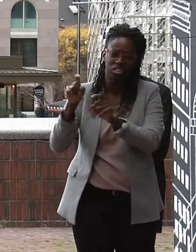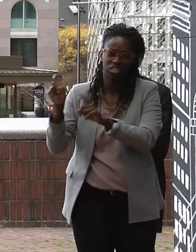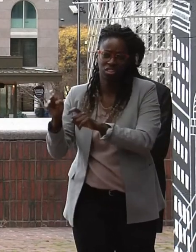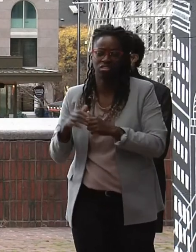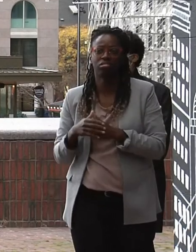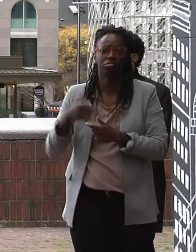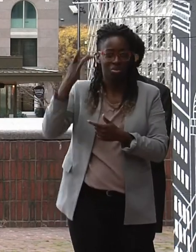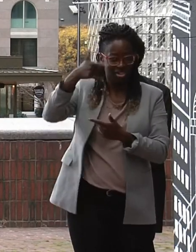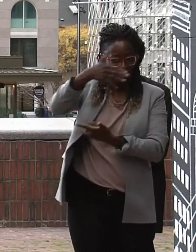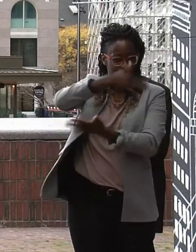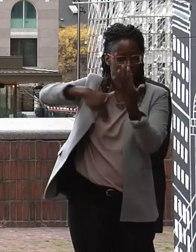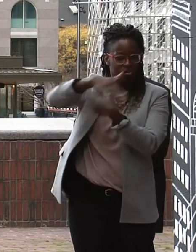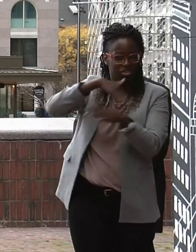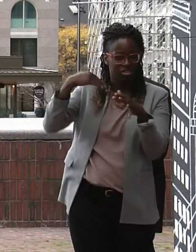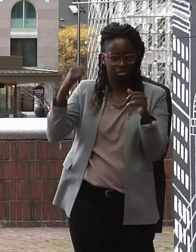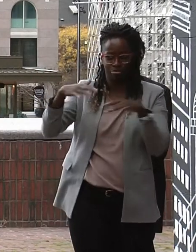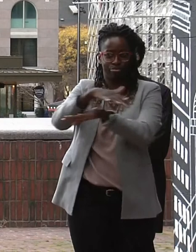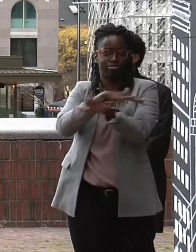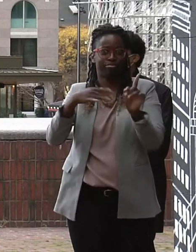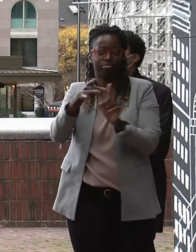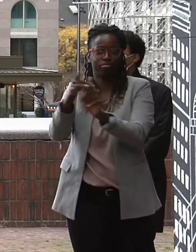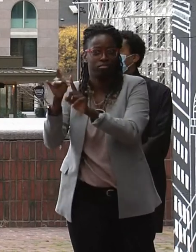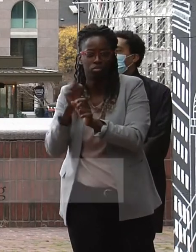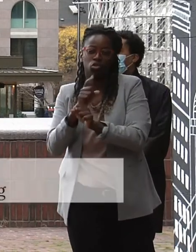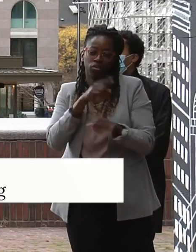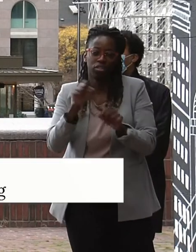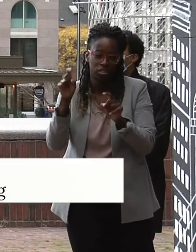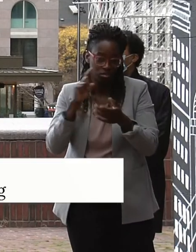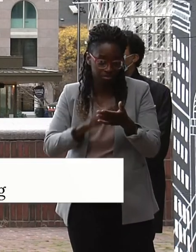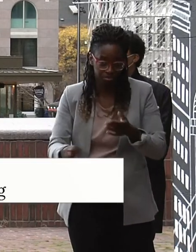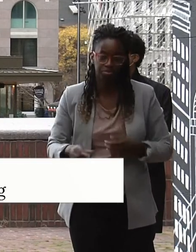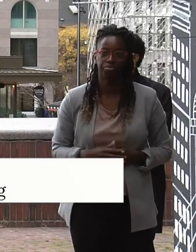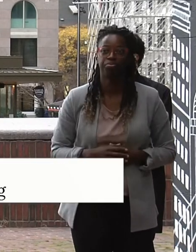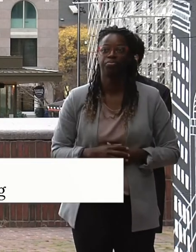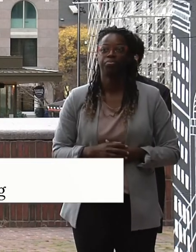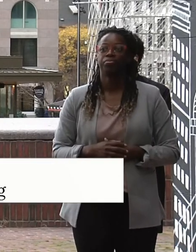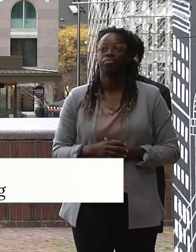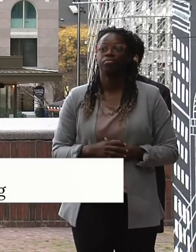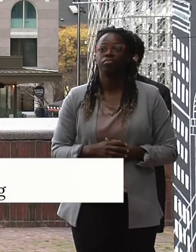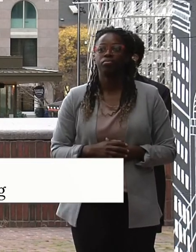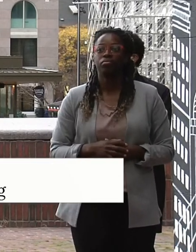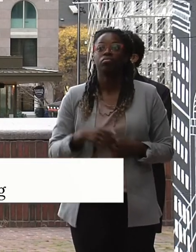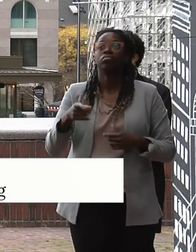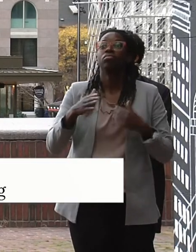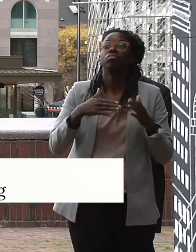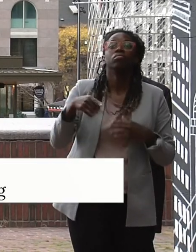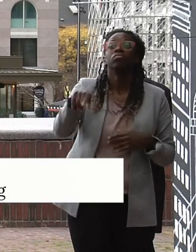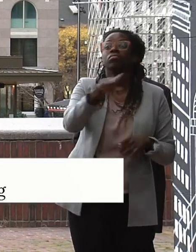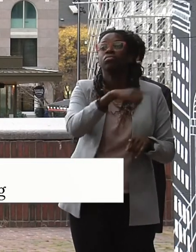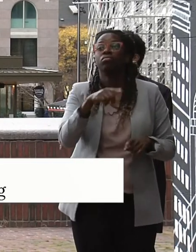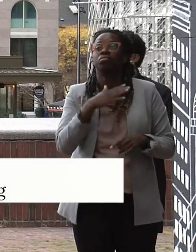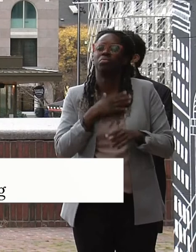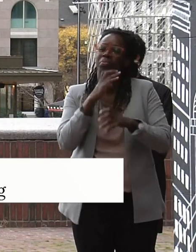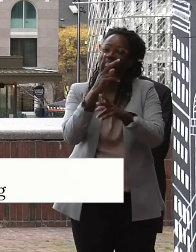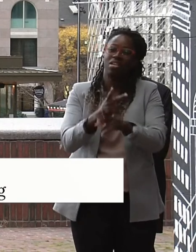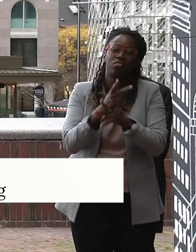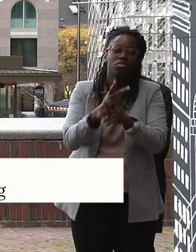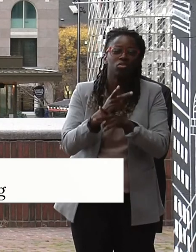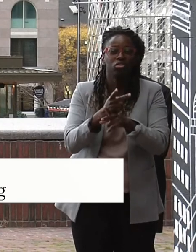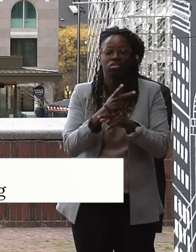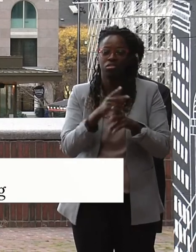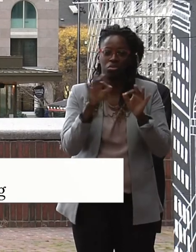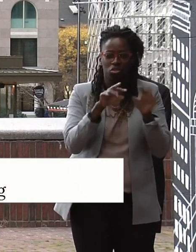make sure that you're okay. And please, every day, whatever you're doing, we want people to continue to be vigilant, be safe, and help us stop the